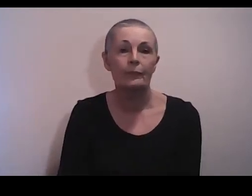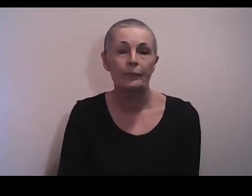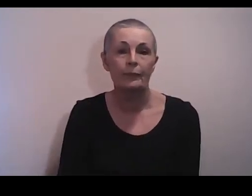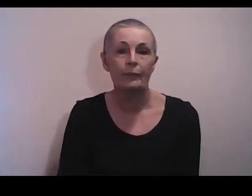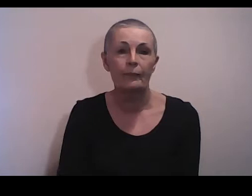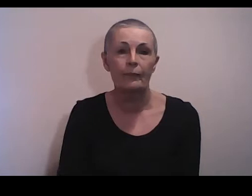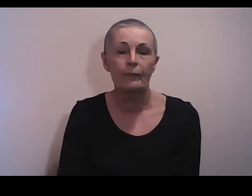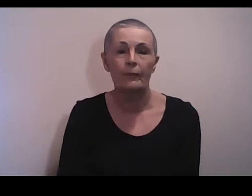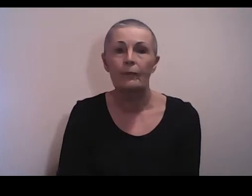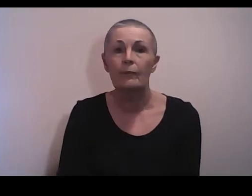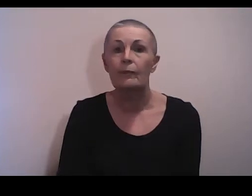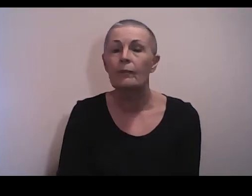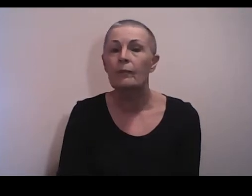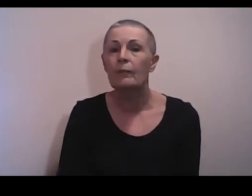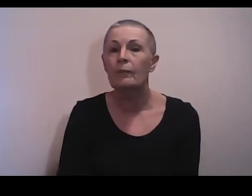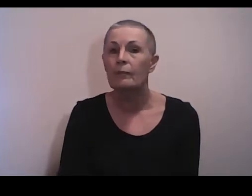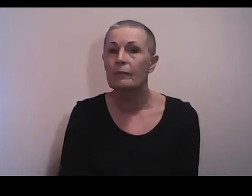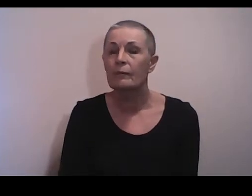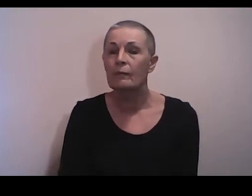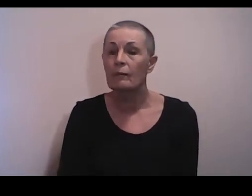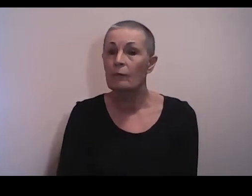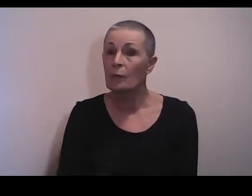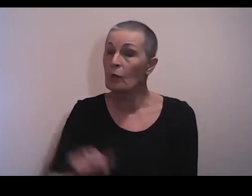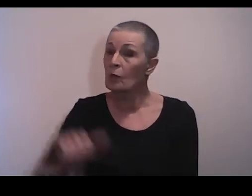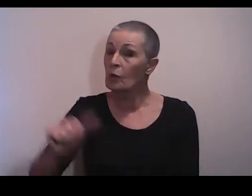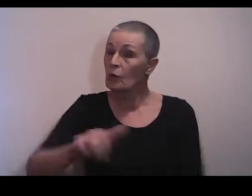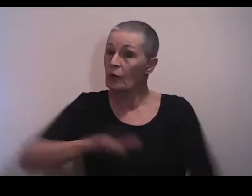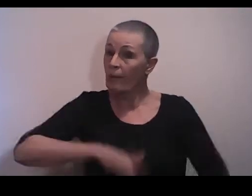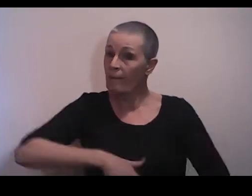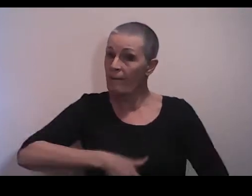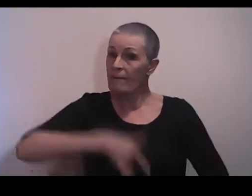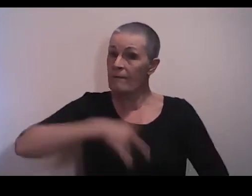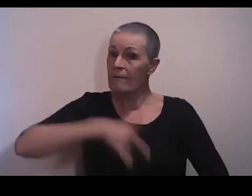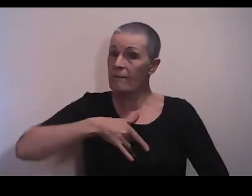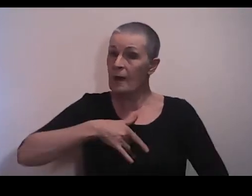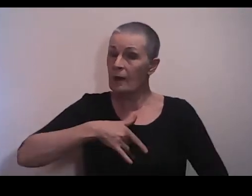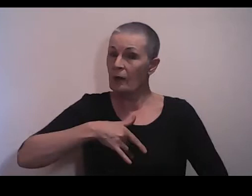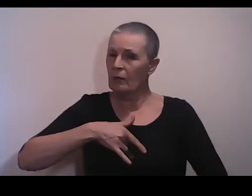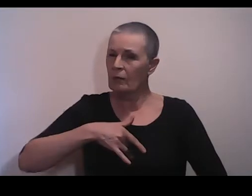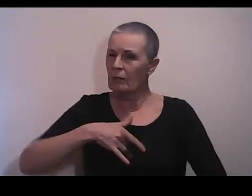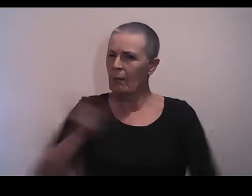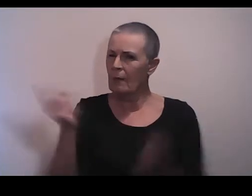And gradually you will feel a sensation between your palms here.